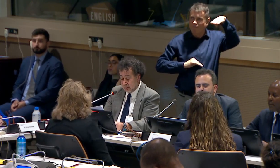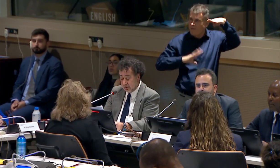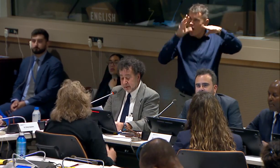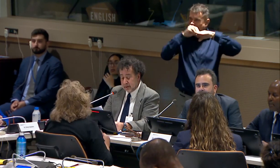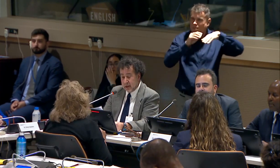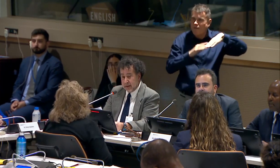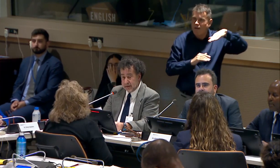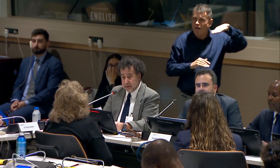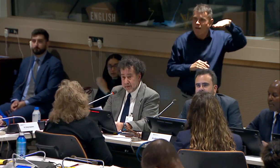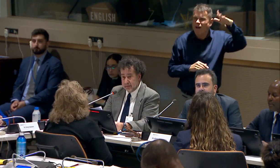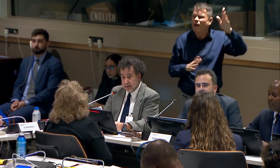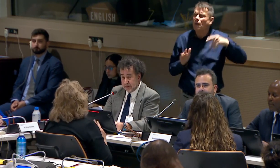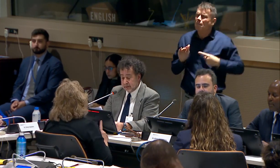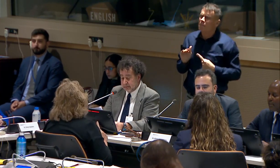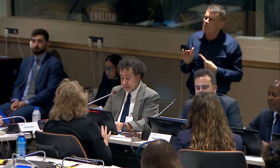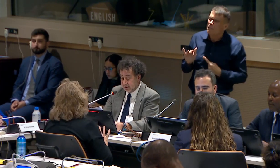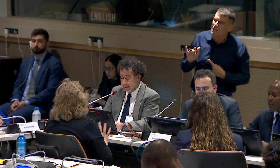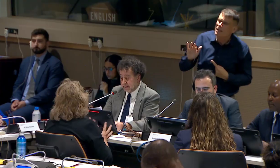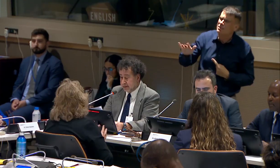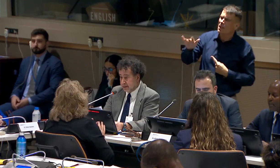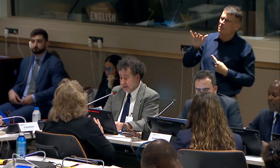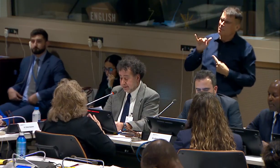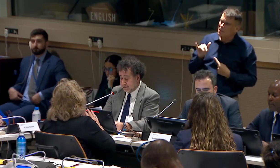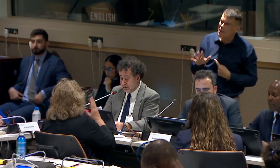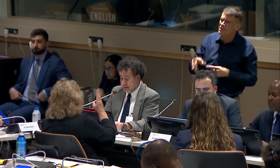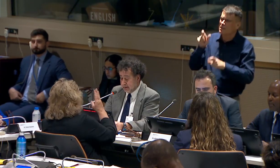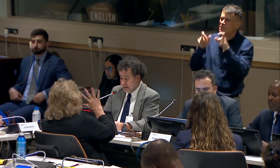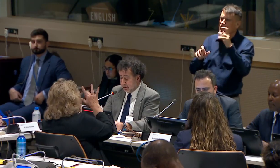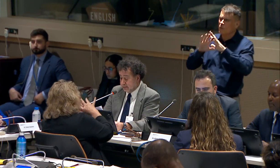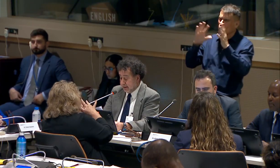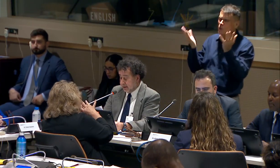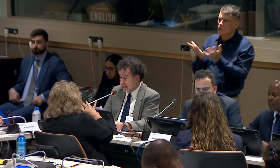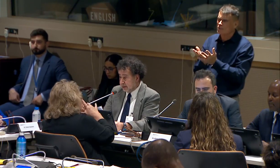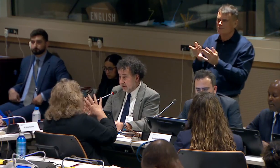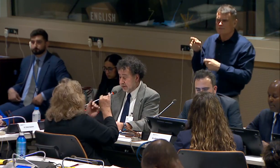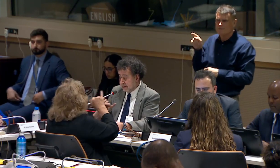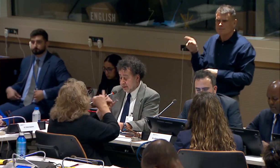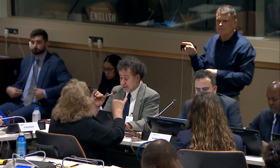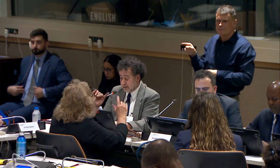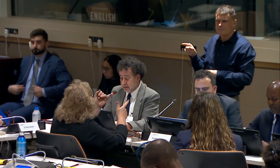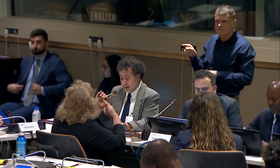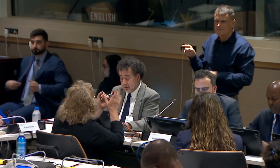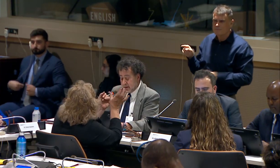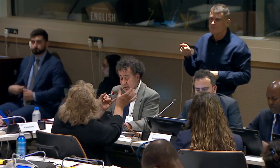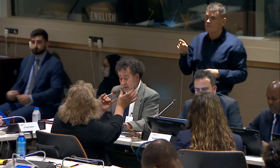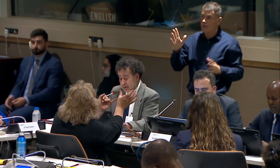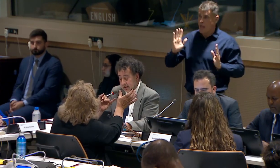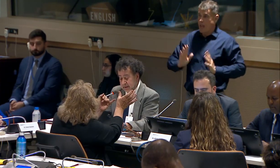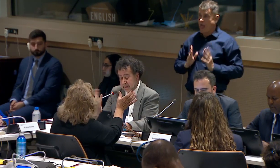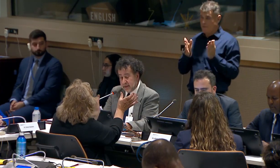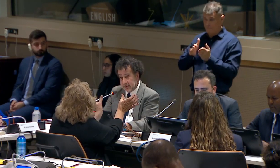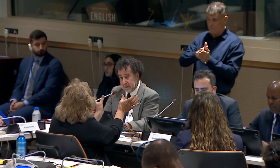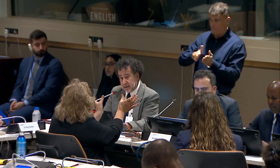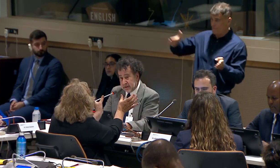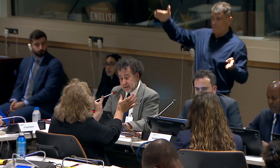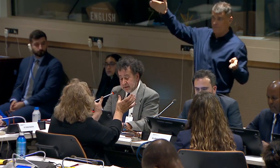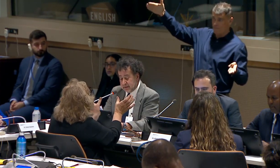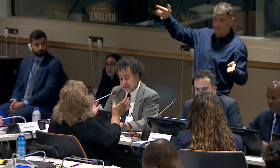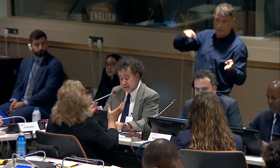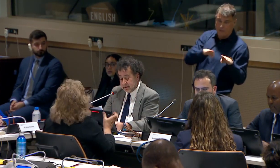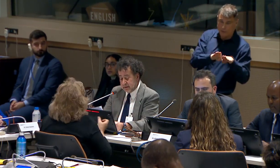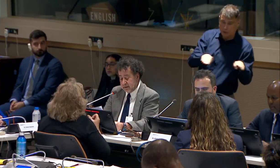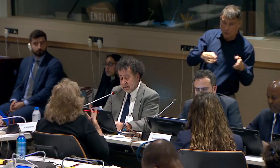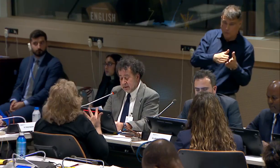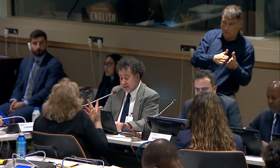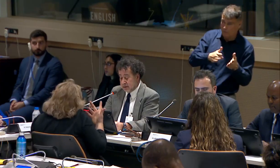around the world are entering middle and later life. Yet many are doing so within healthcare